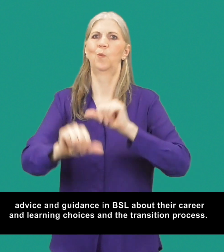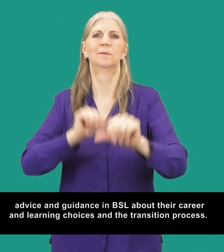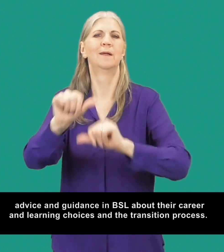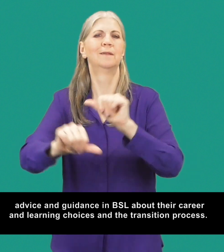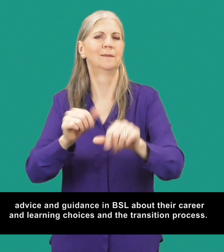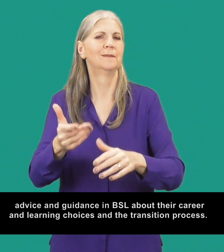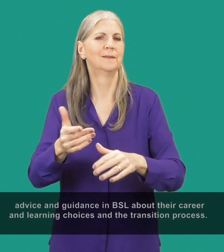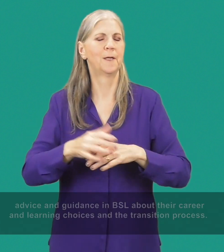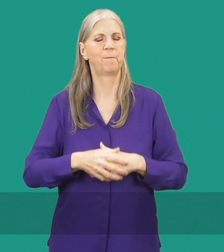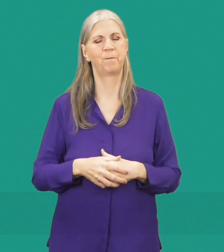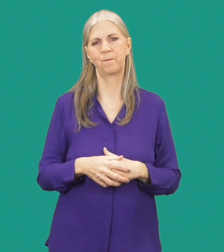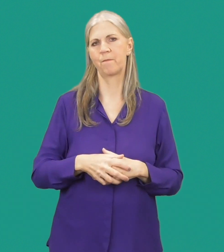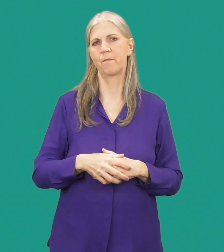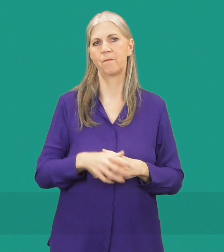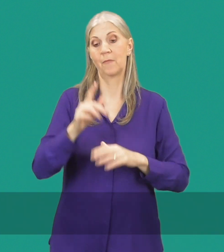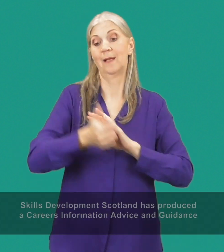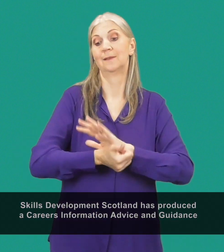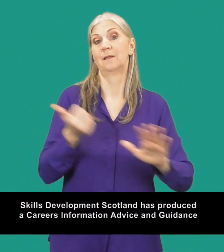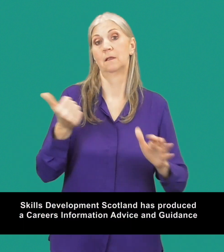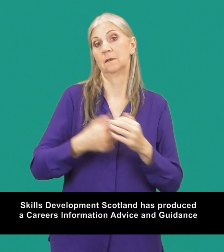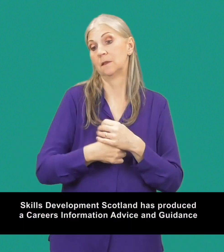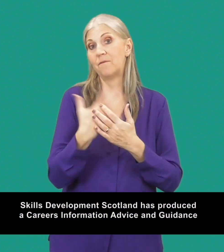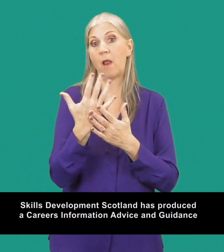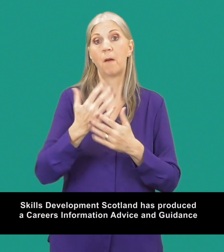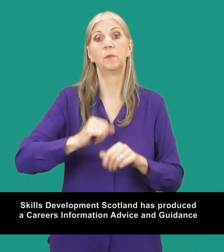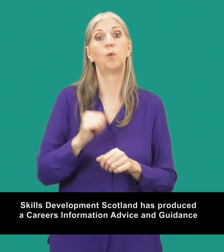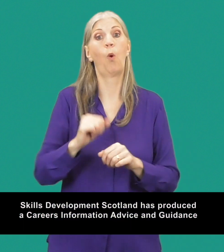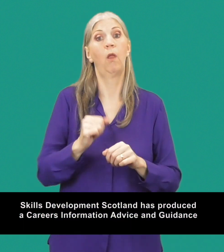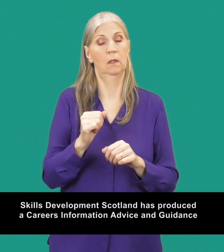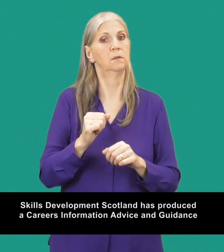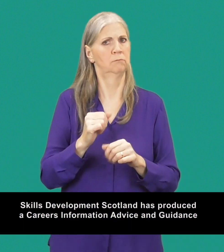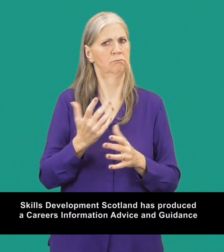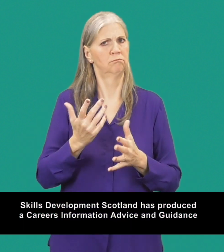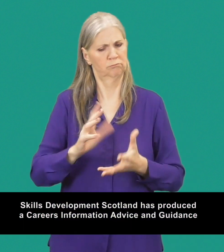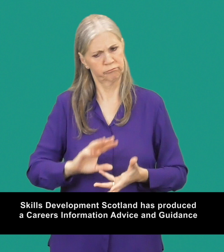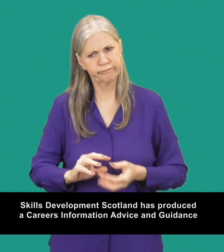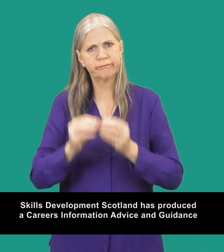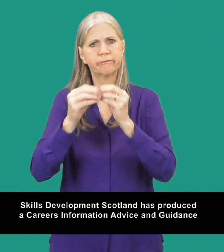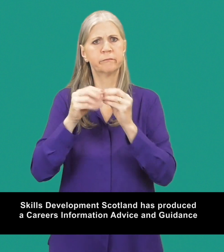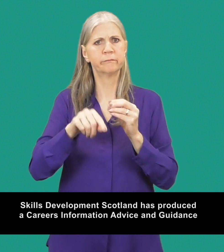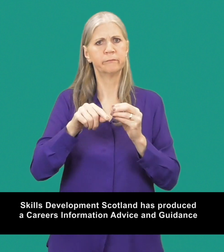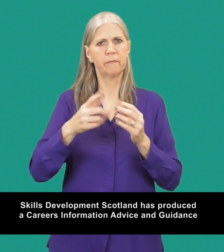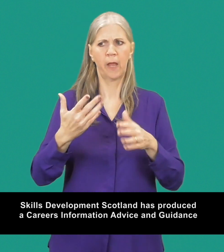Skills Development Scotland has produced a careers information, advice and guidance